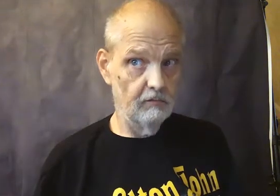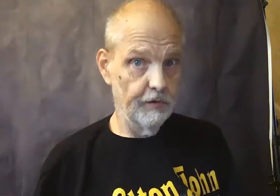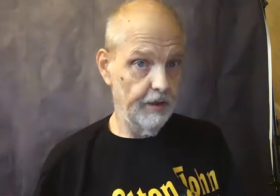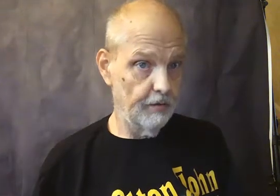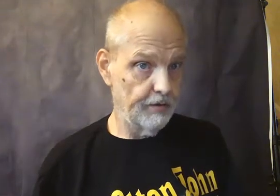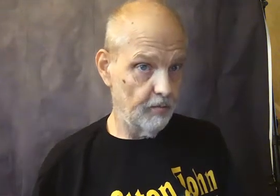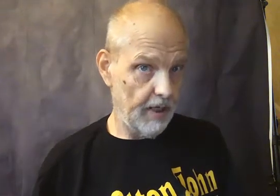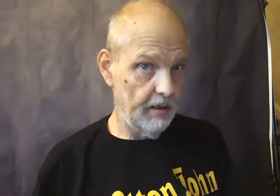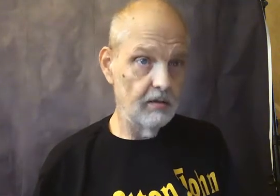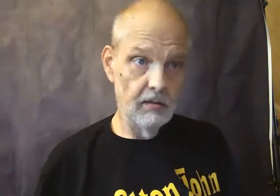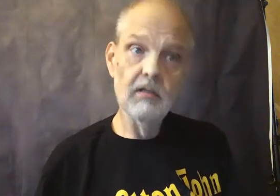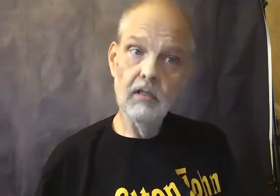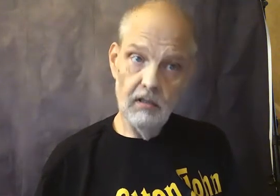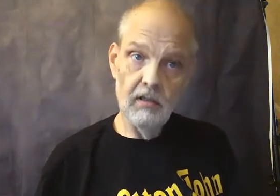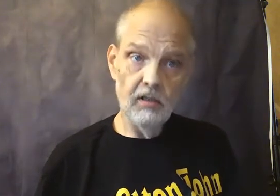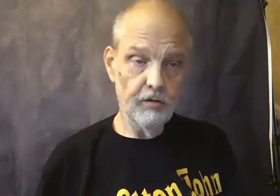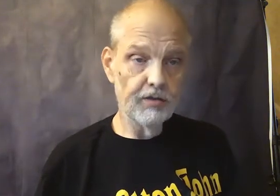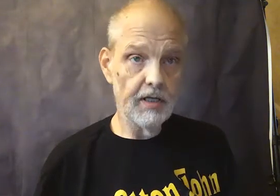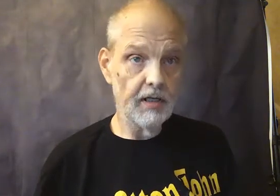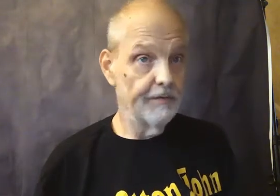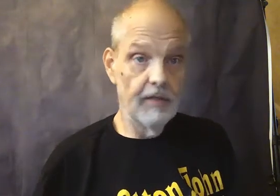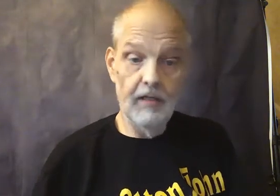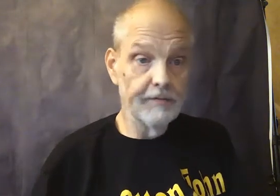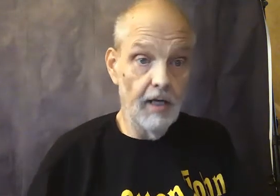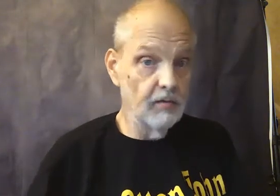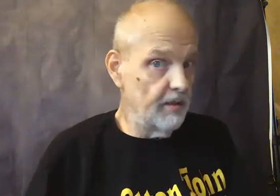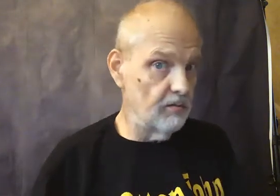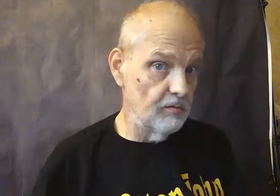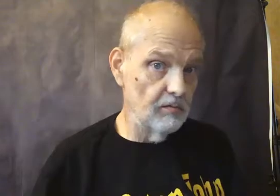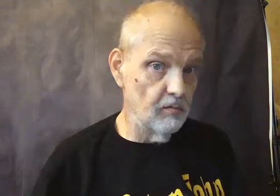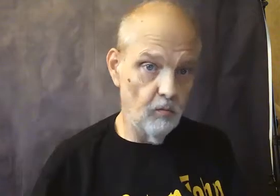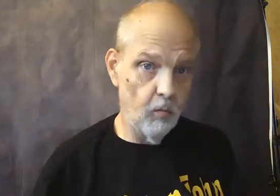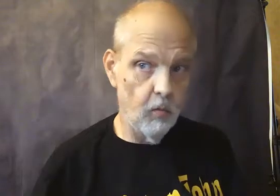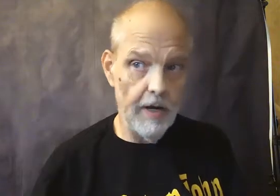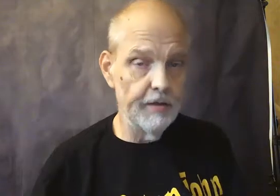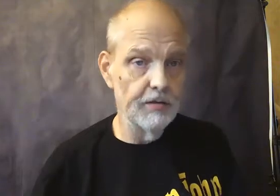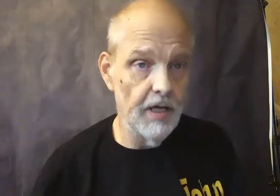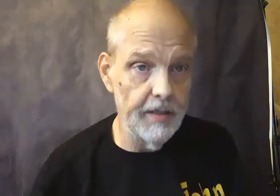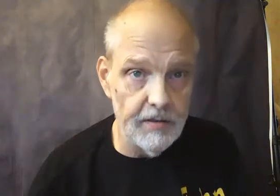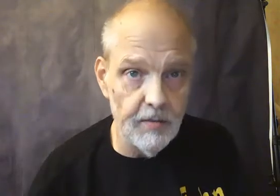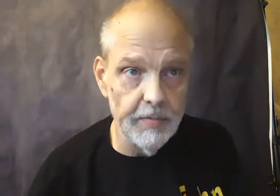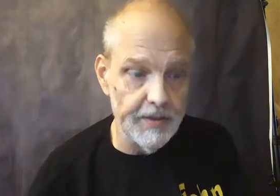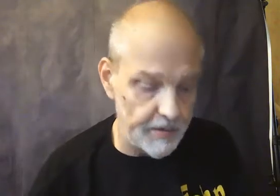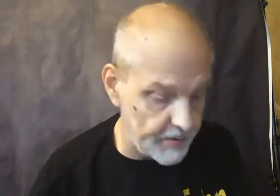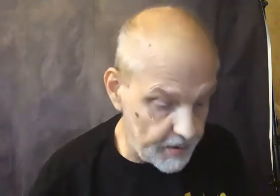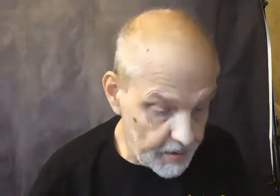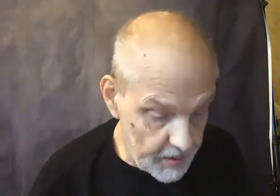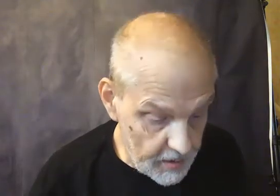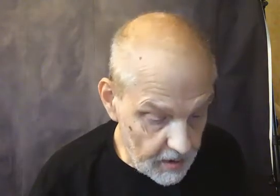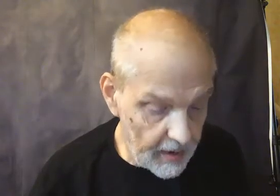really close to your body, do you sign it? And if not, then why are you signing it someplace else? And